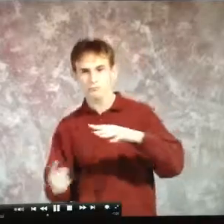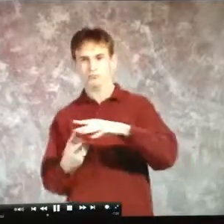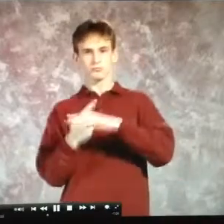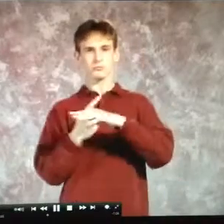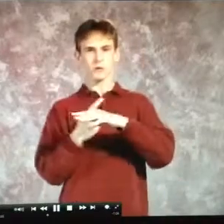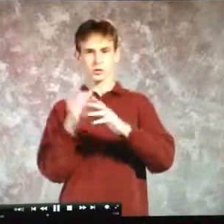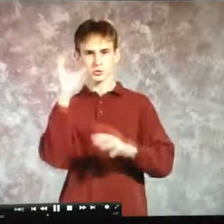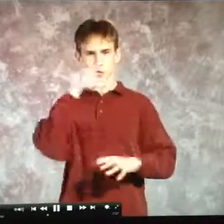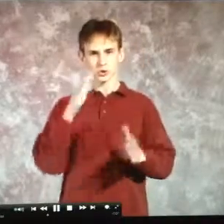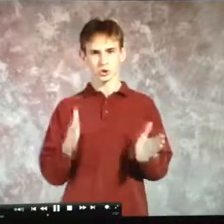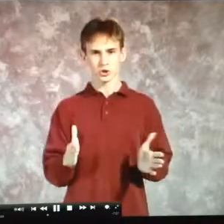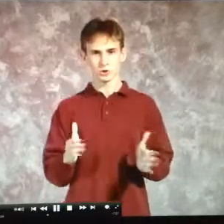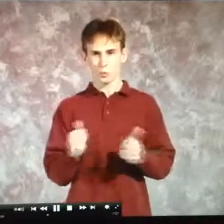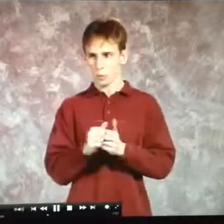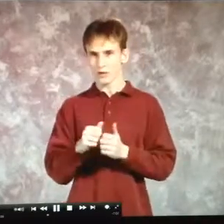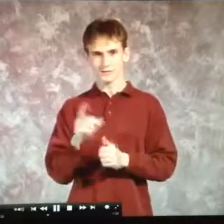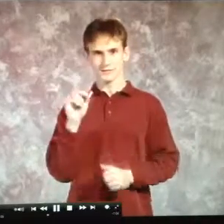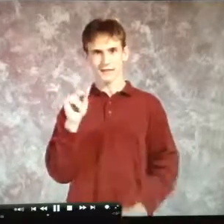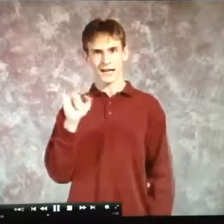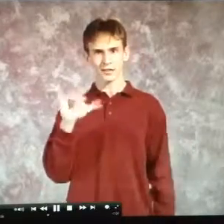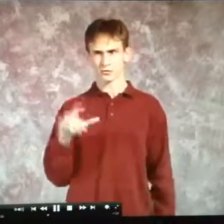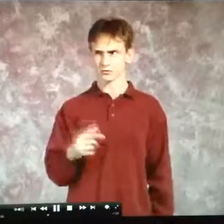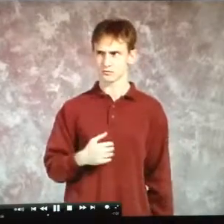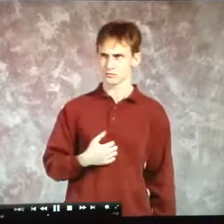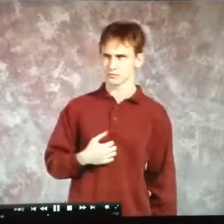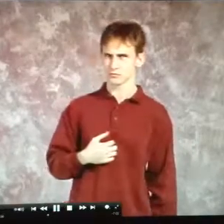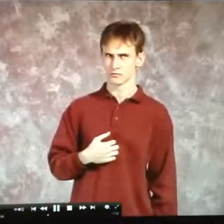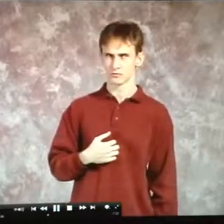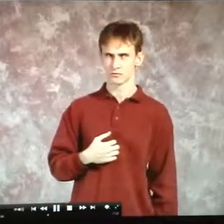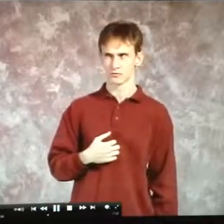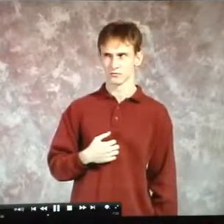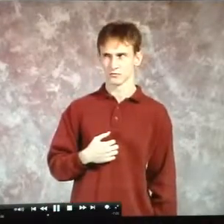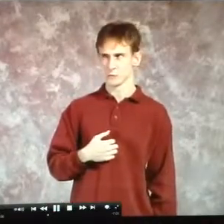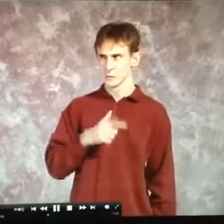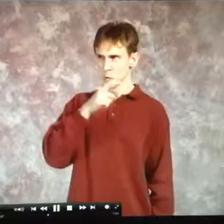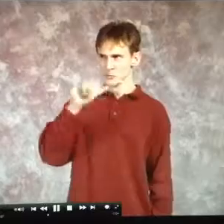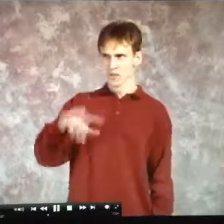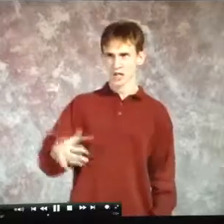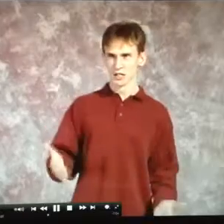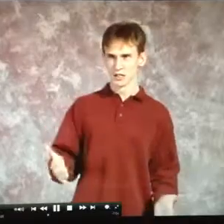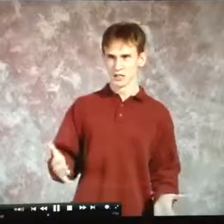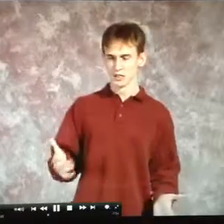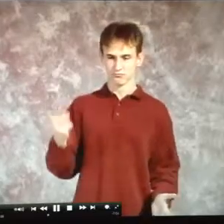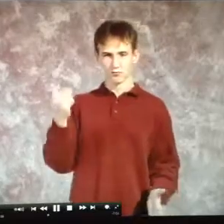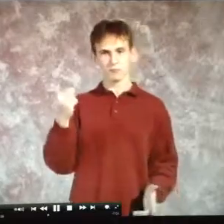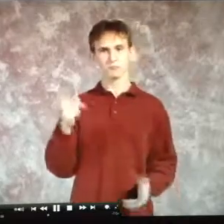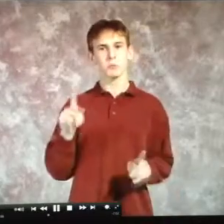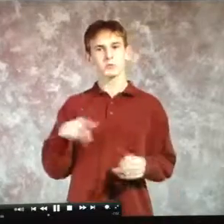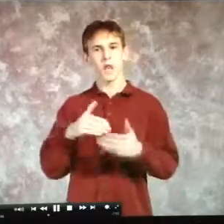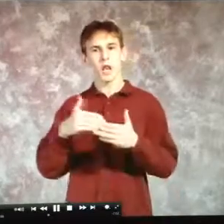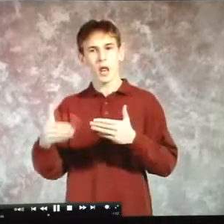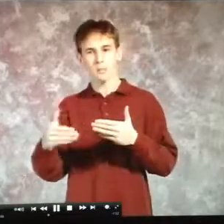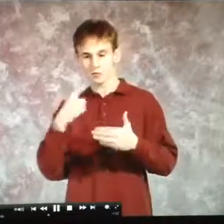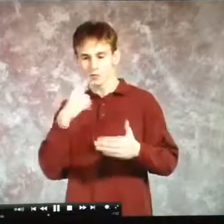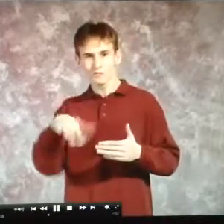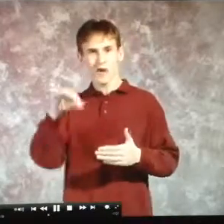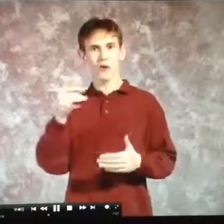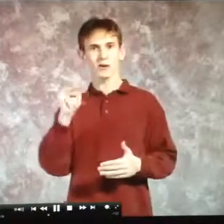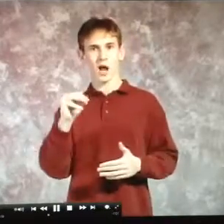overnight. A stranger all of a sudden showed up at our area, and we're like, who's that? And he was the